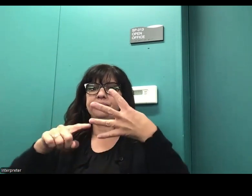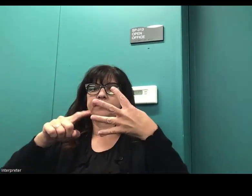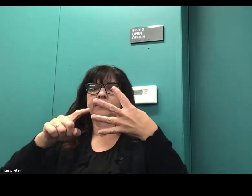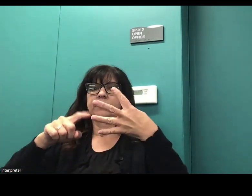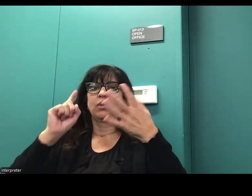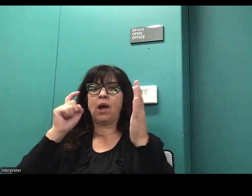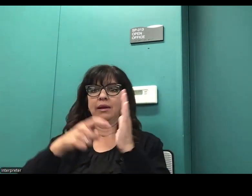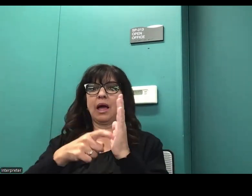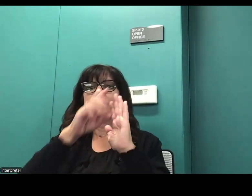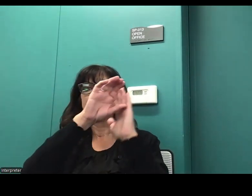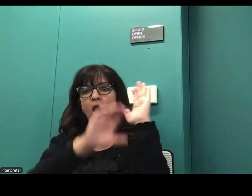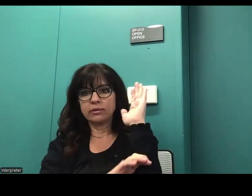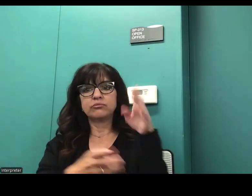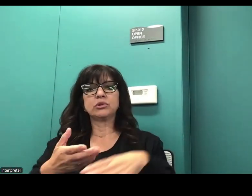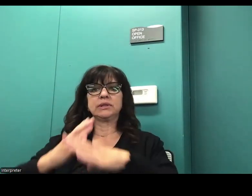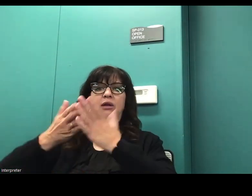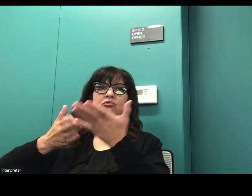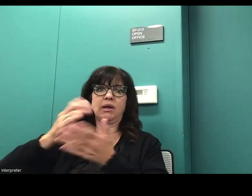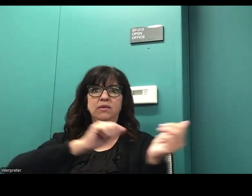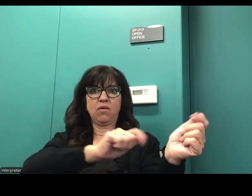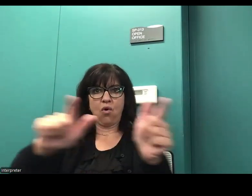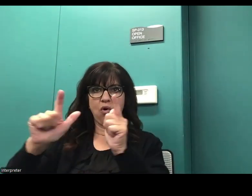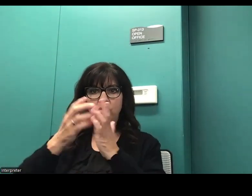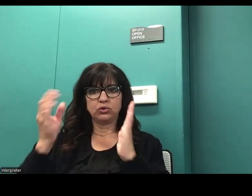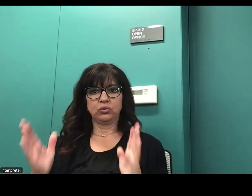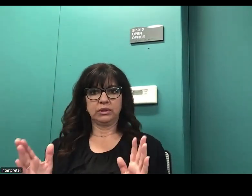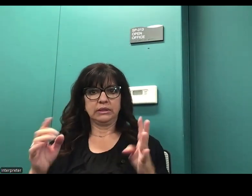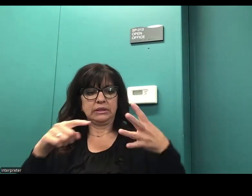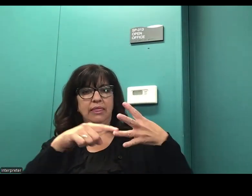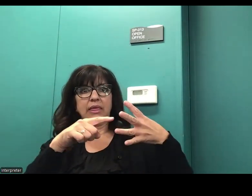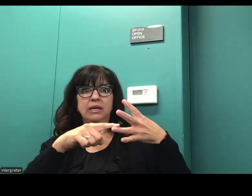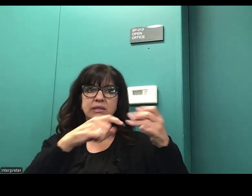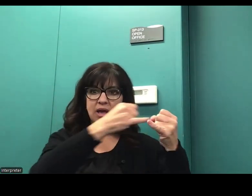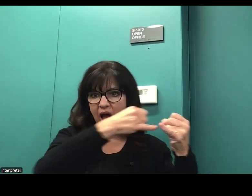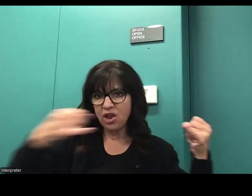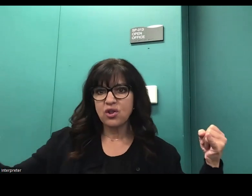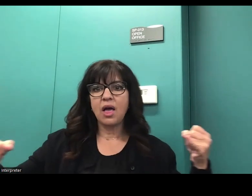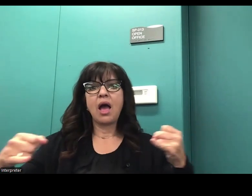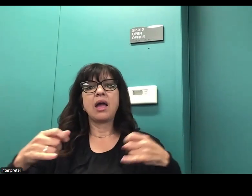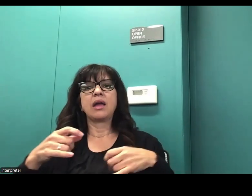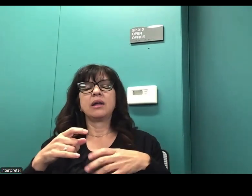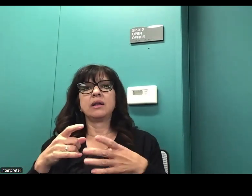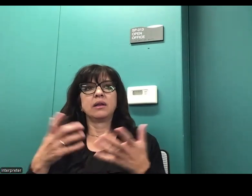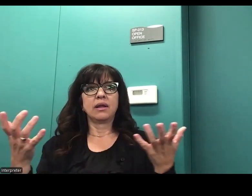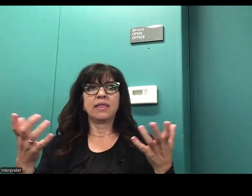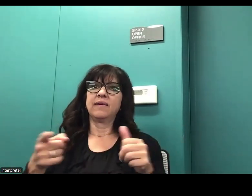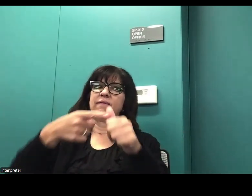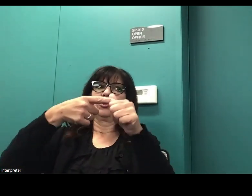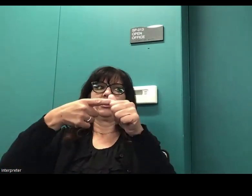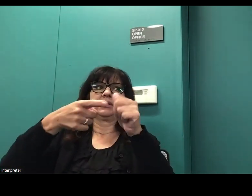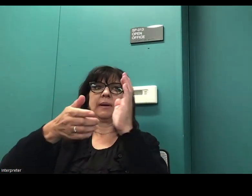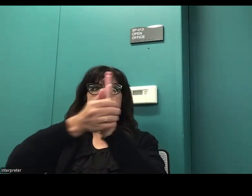Recognizing the constitutionally protected rights of all students. This, underlying the backdrop of this, is First Amendment